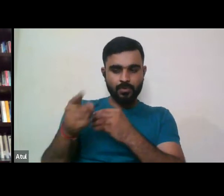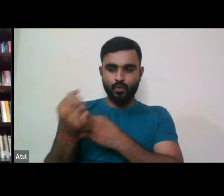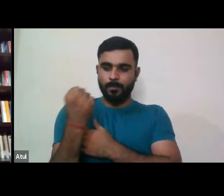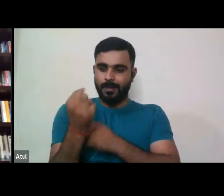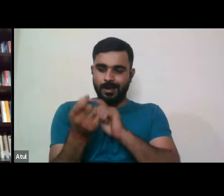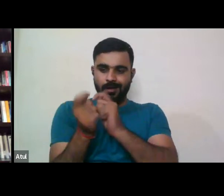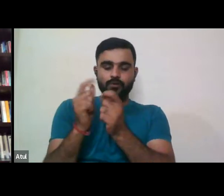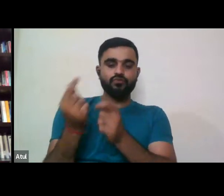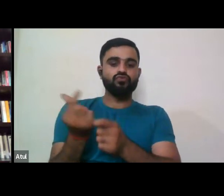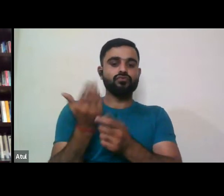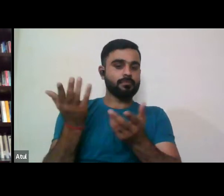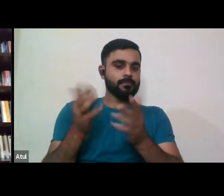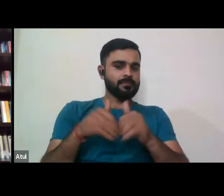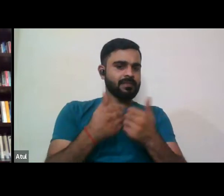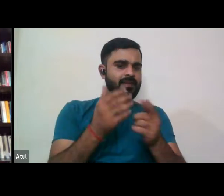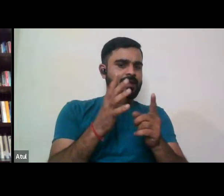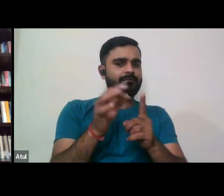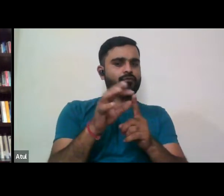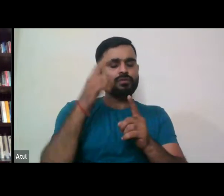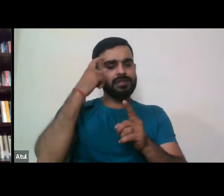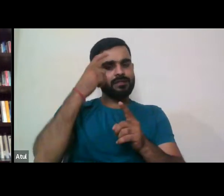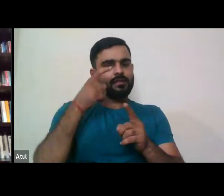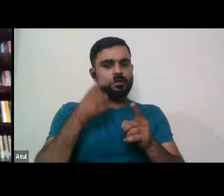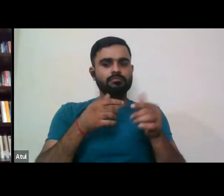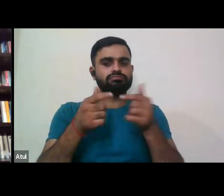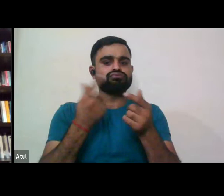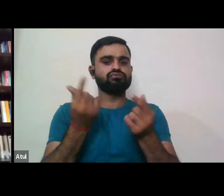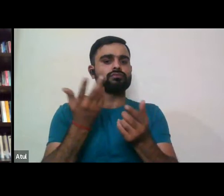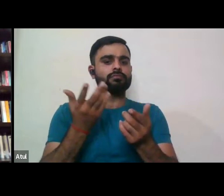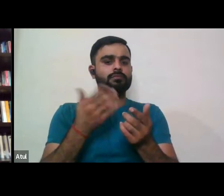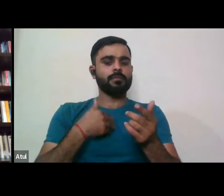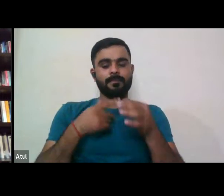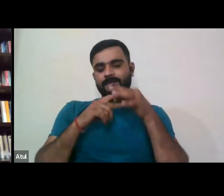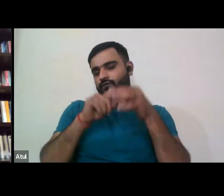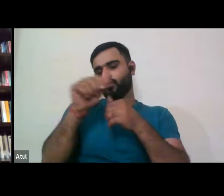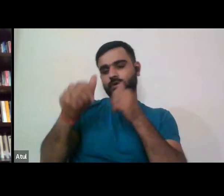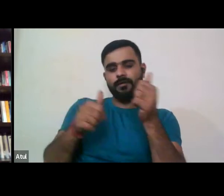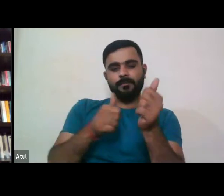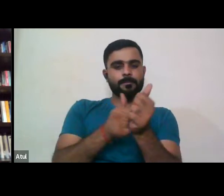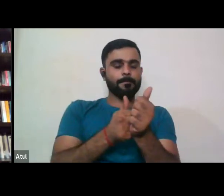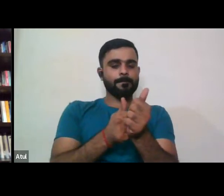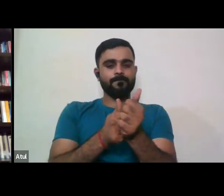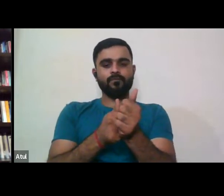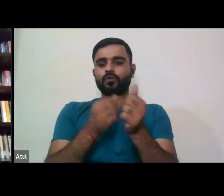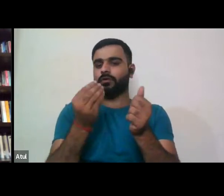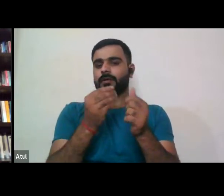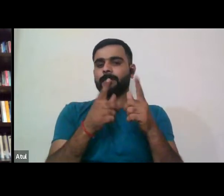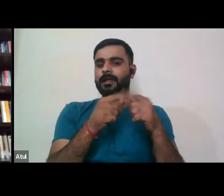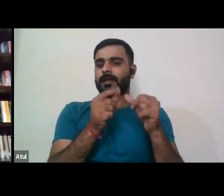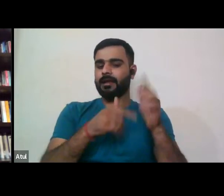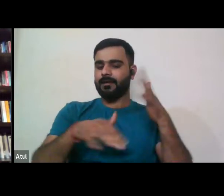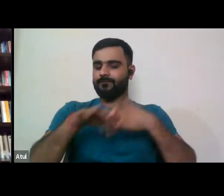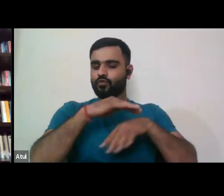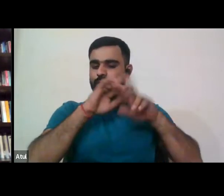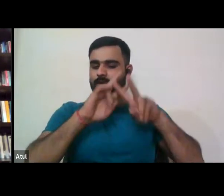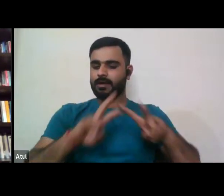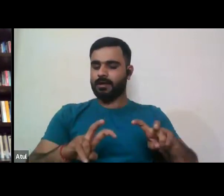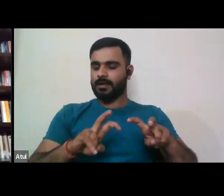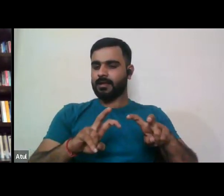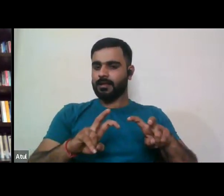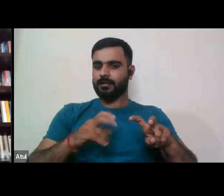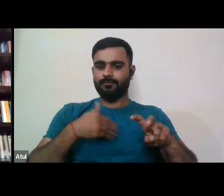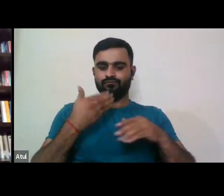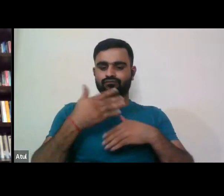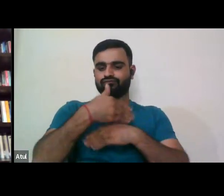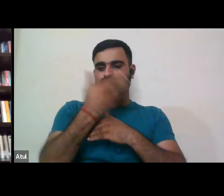powers. How do you think this will play out? And this I ask at the back of a quick data analysis that I happened to conduct, which I